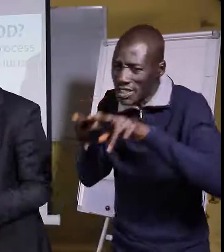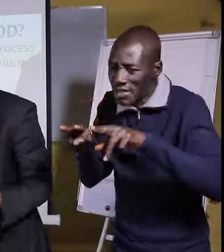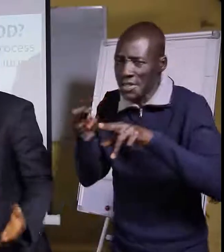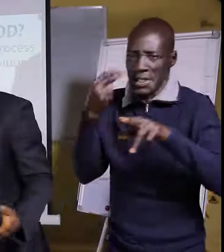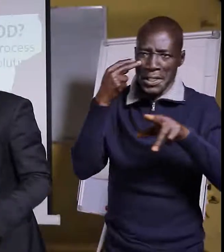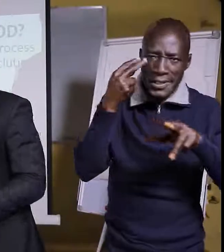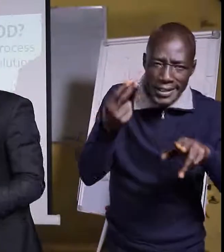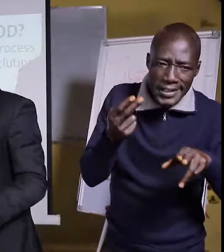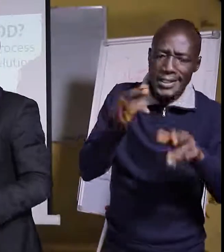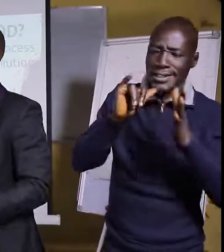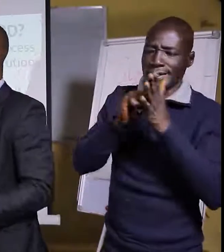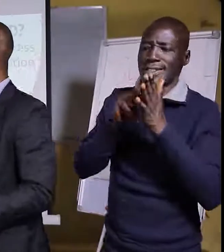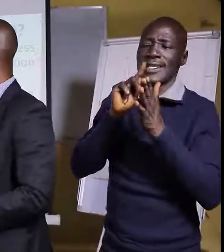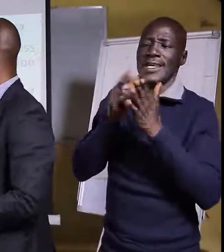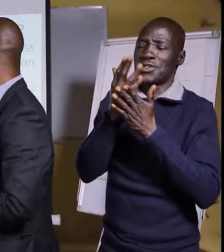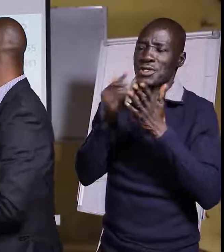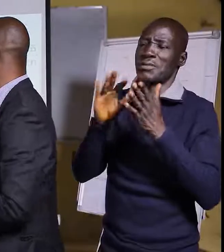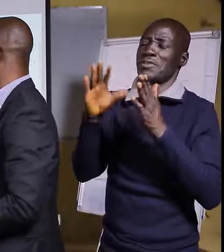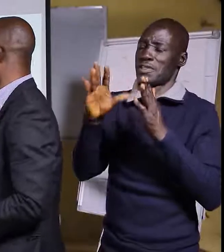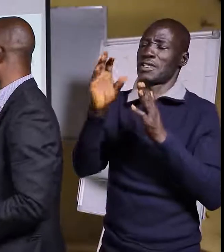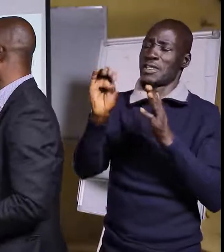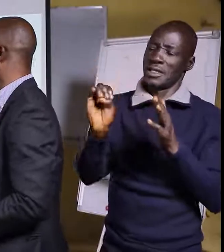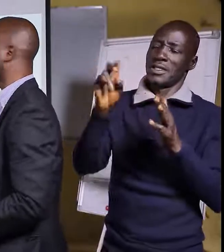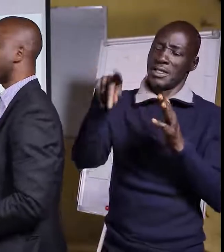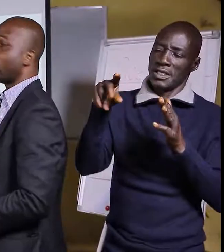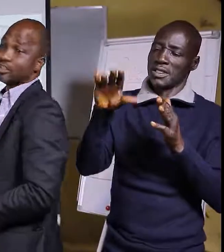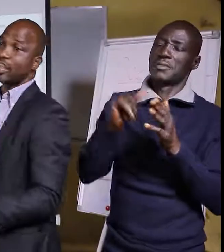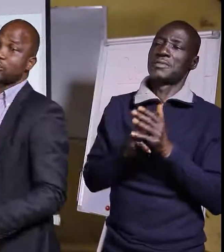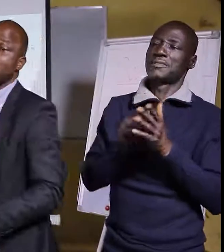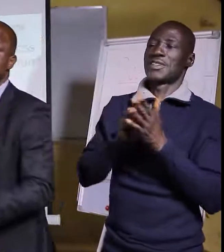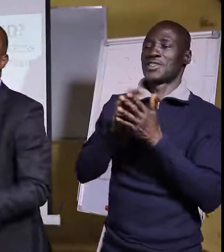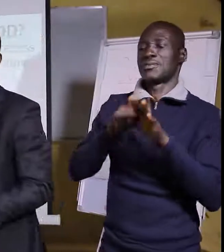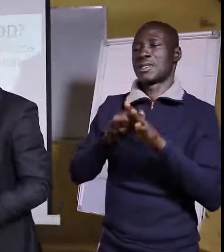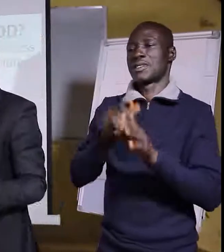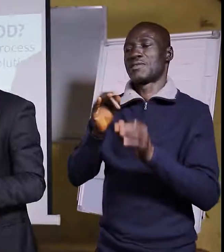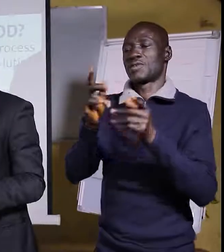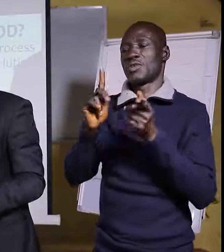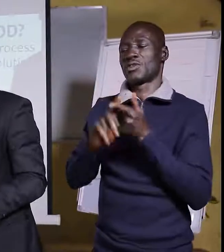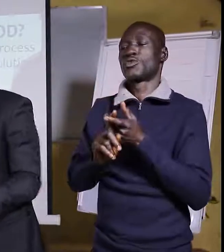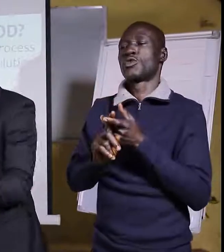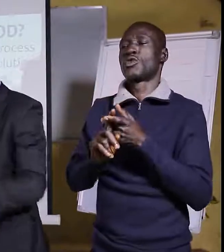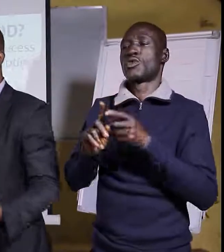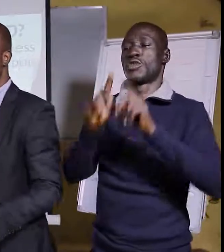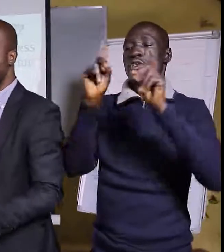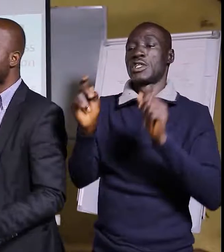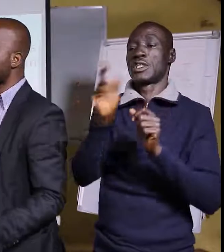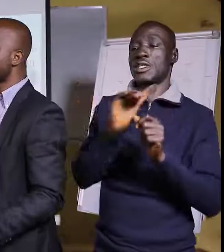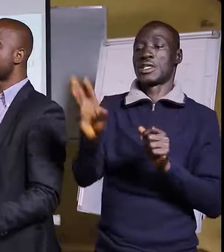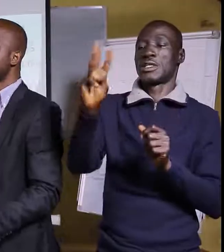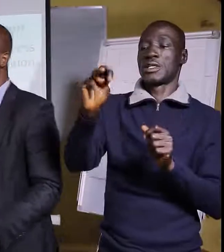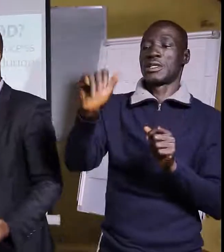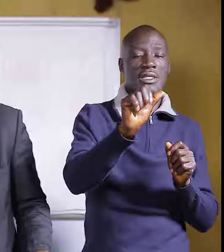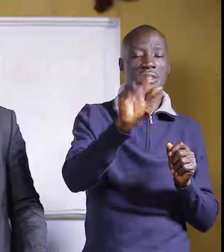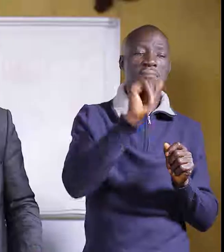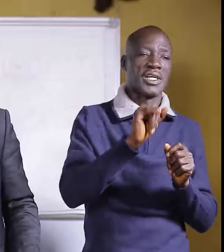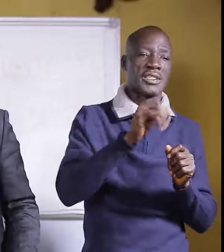organs cannot test. And that's why when you bring instrument, for instance, you want to test the mass of a substance, you cannot just